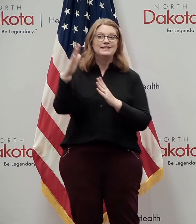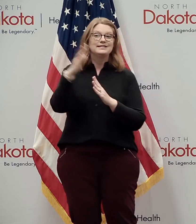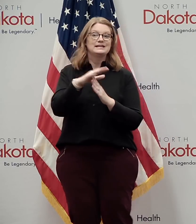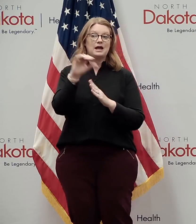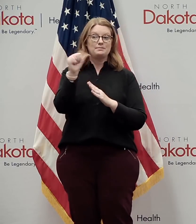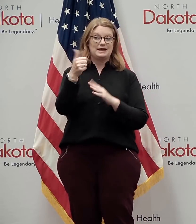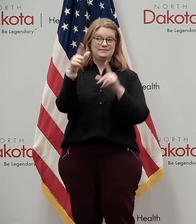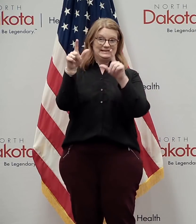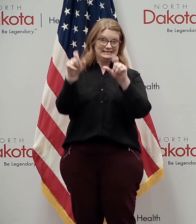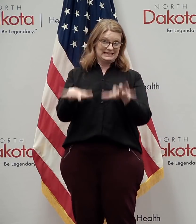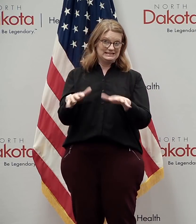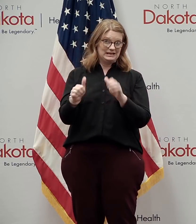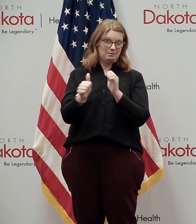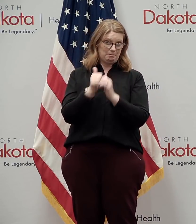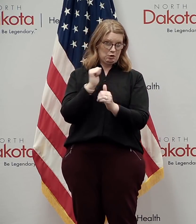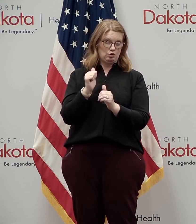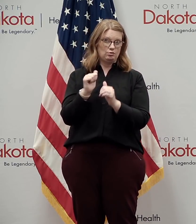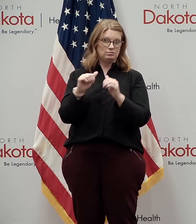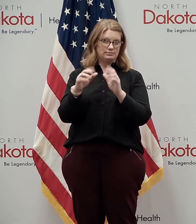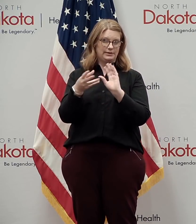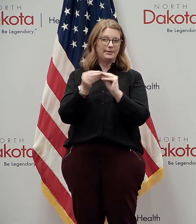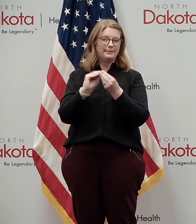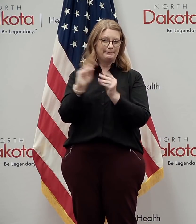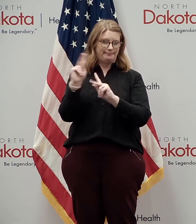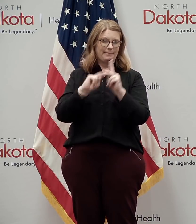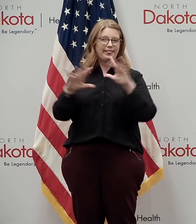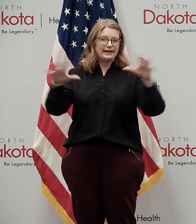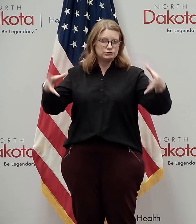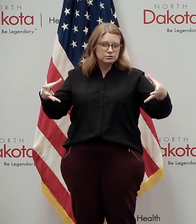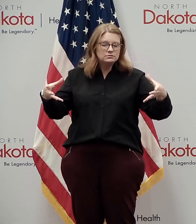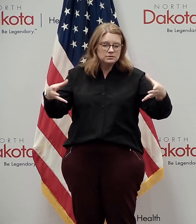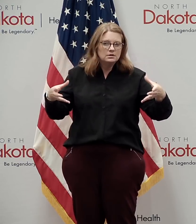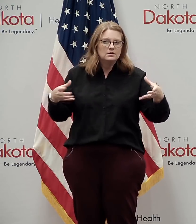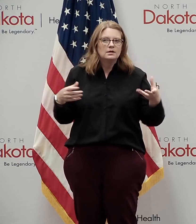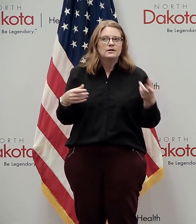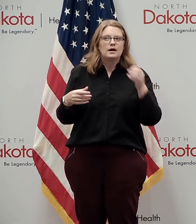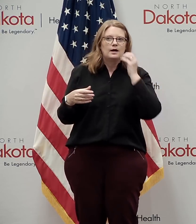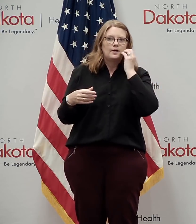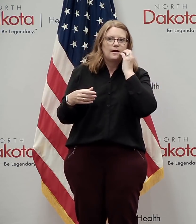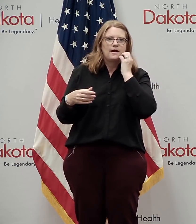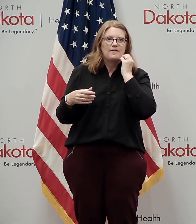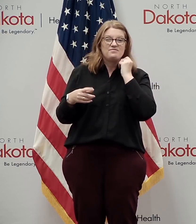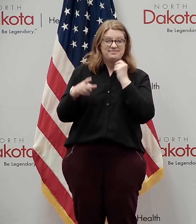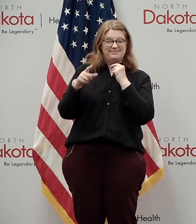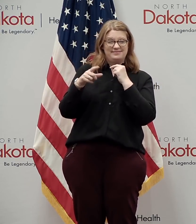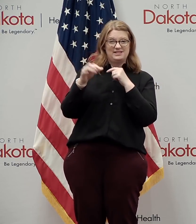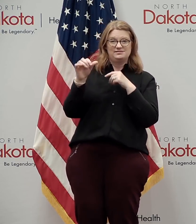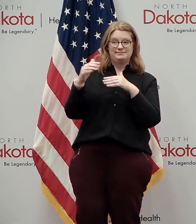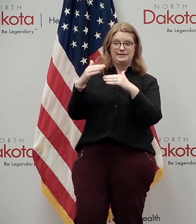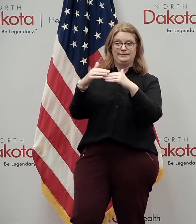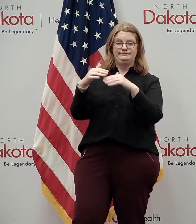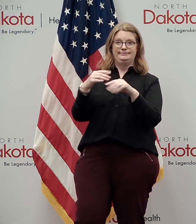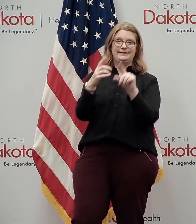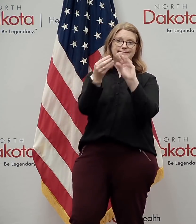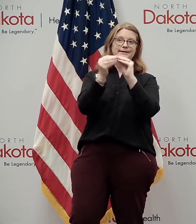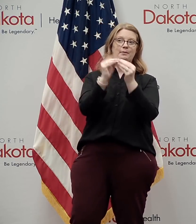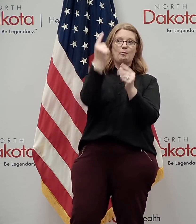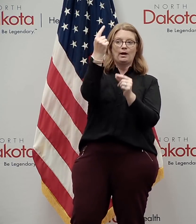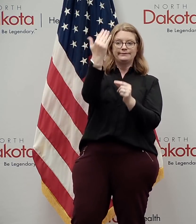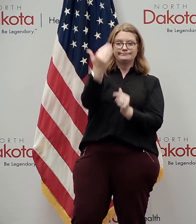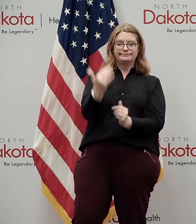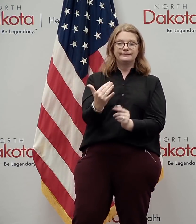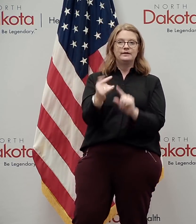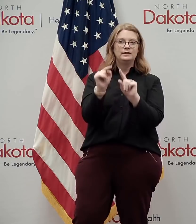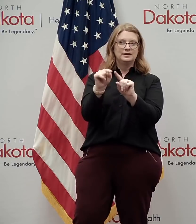capita, I think there's a number of states above us that are including in their percent